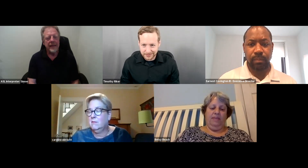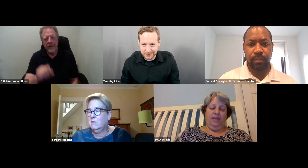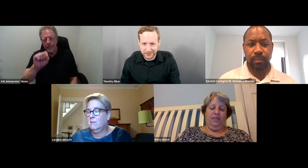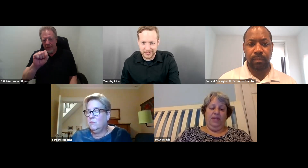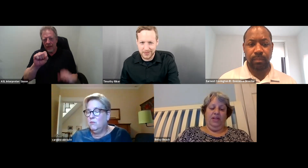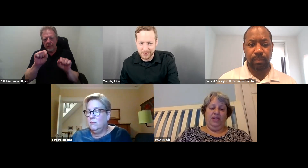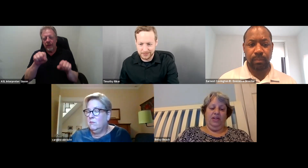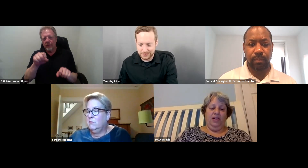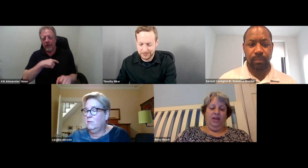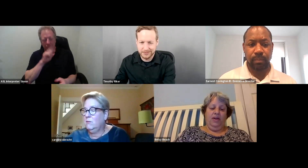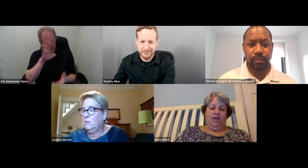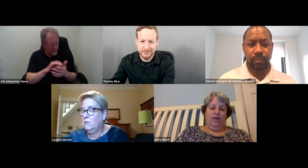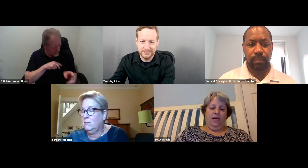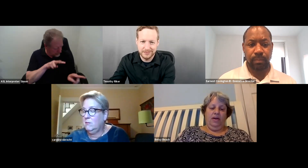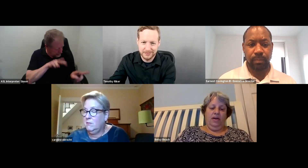Yes, I believe we need to